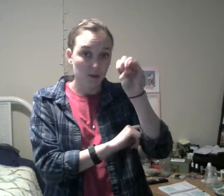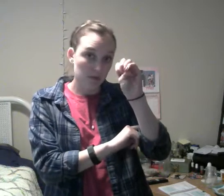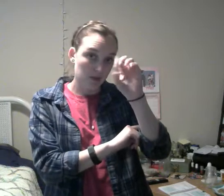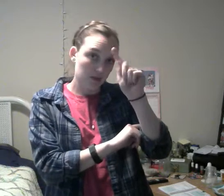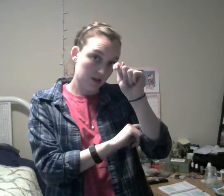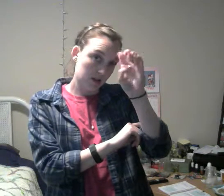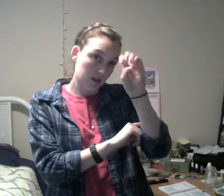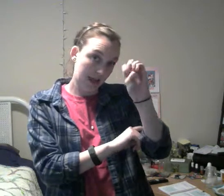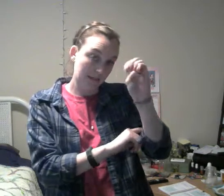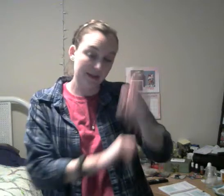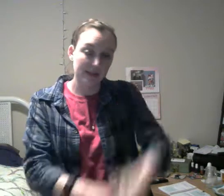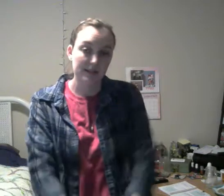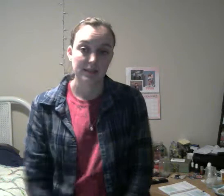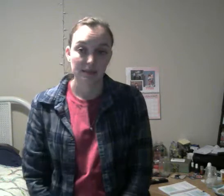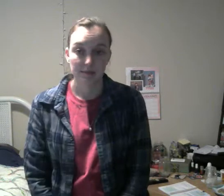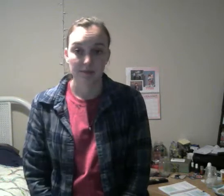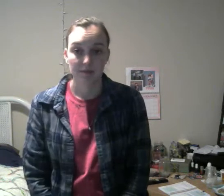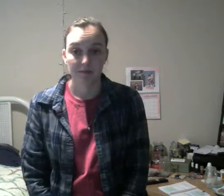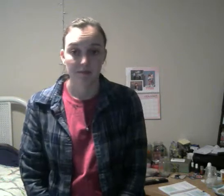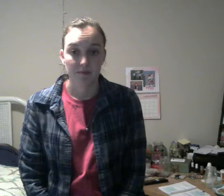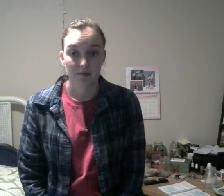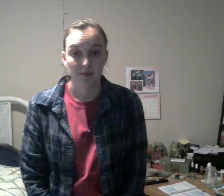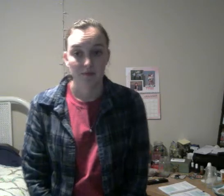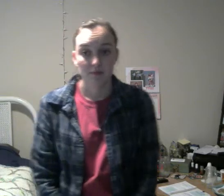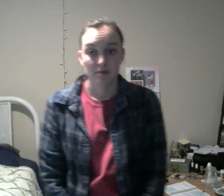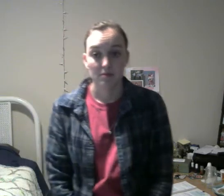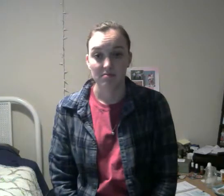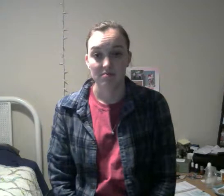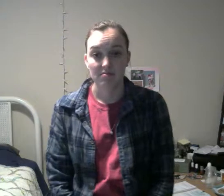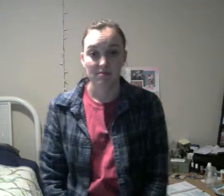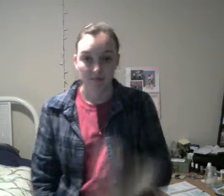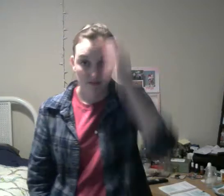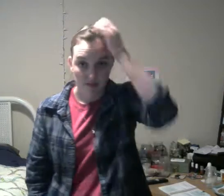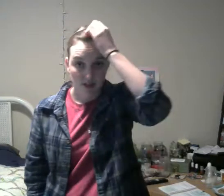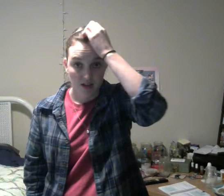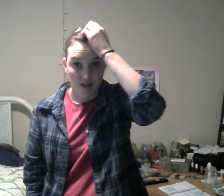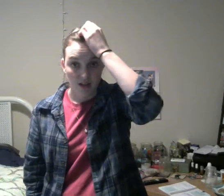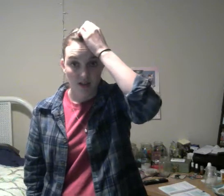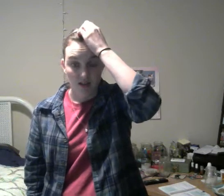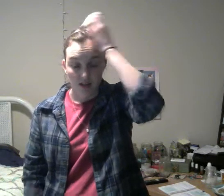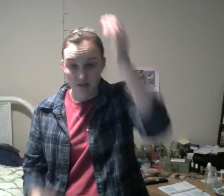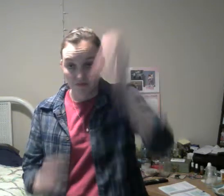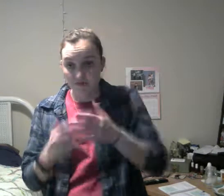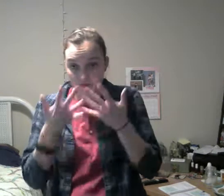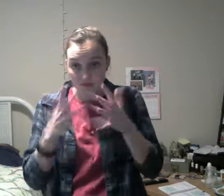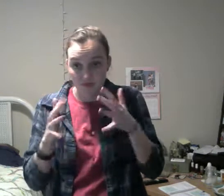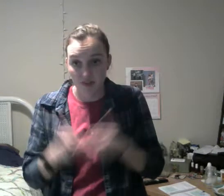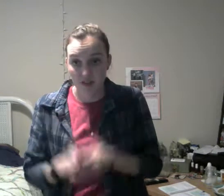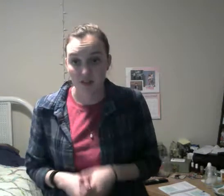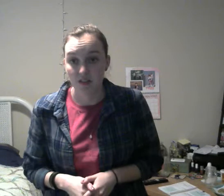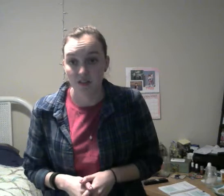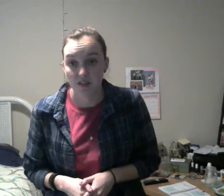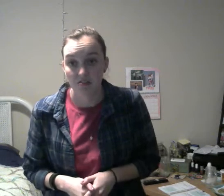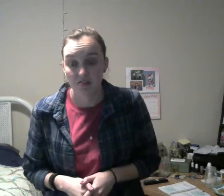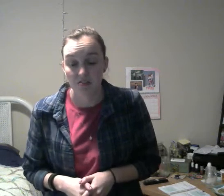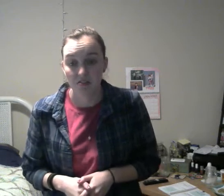remember, variation and variety is the spice of life. All right. Next, I want to finish up with kind of talking about basics of